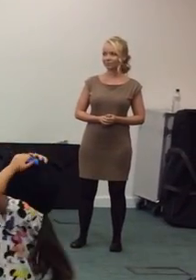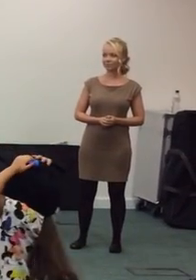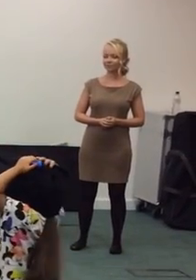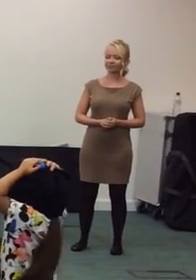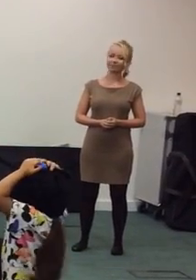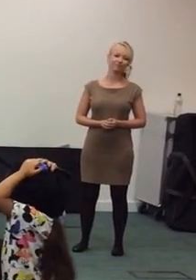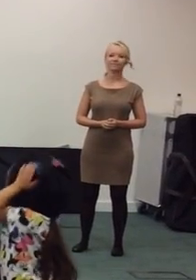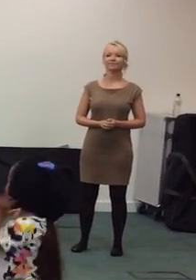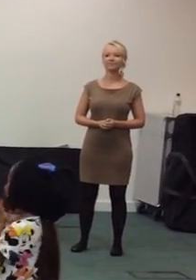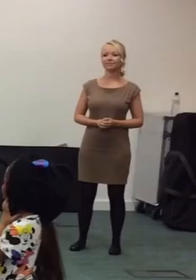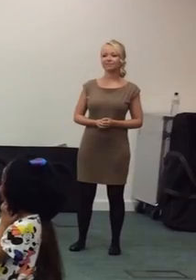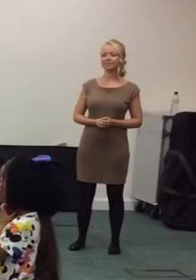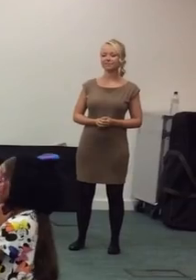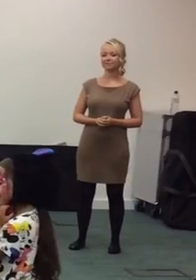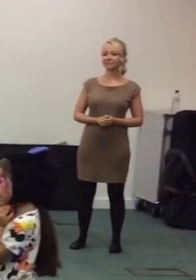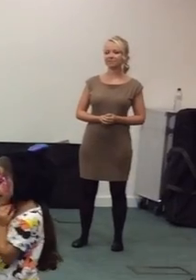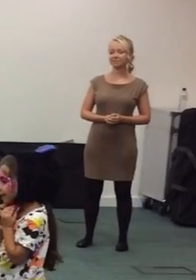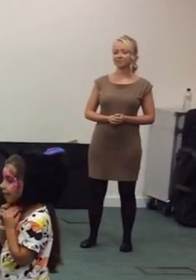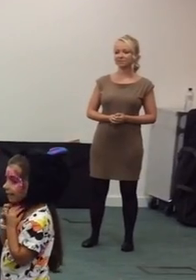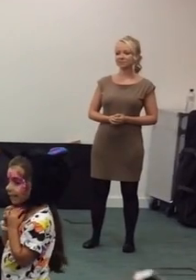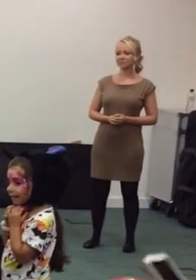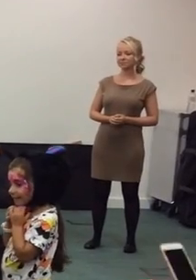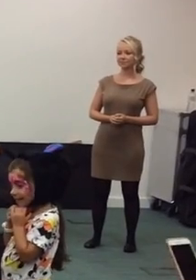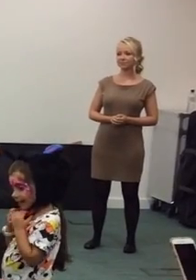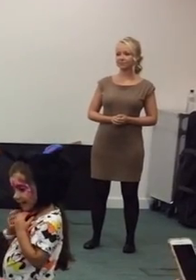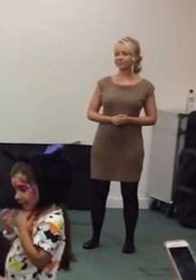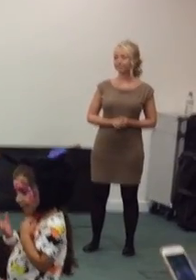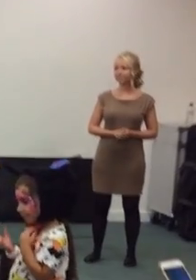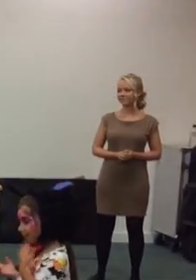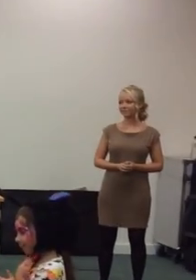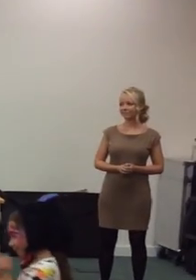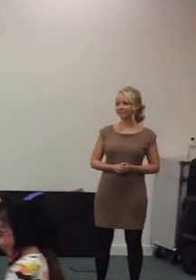But that wasn't everything they loved to do together.